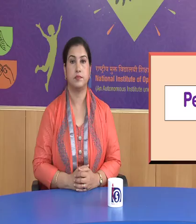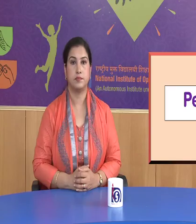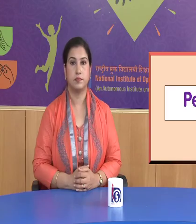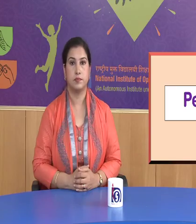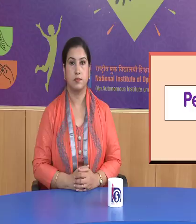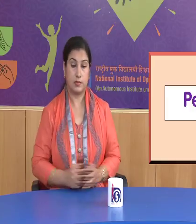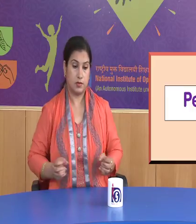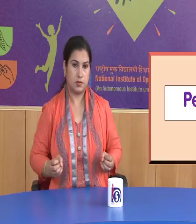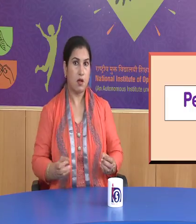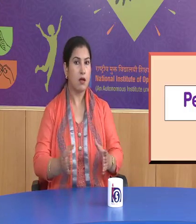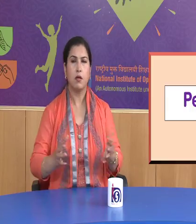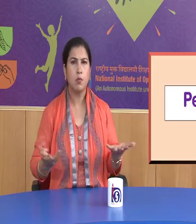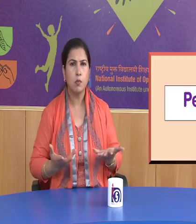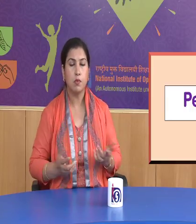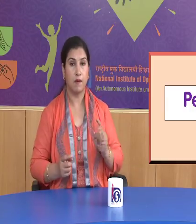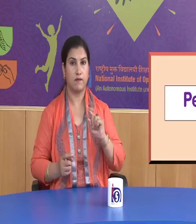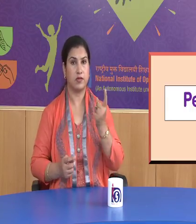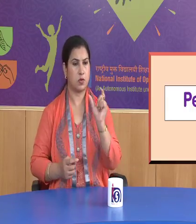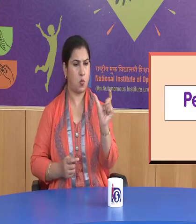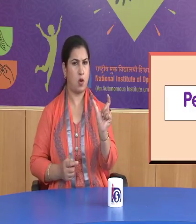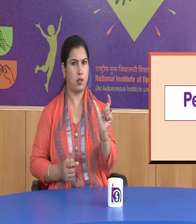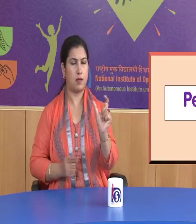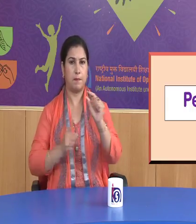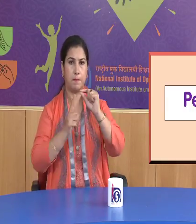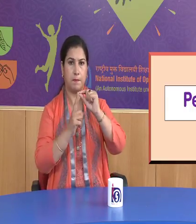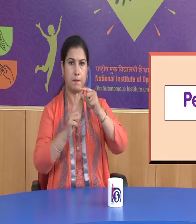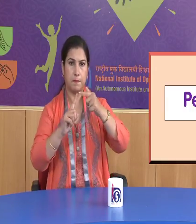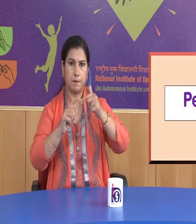Let us start by understanding the meaning of peace.